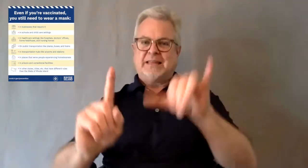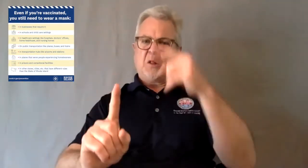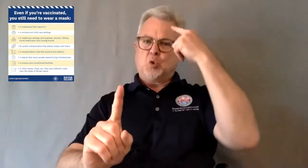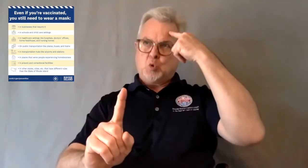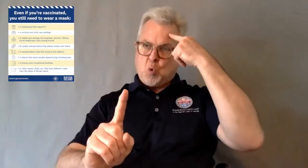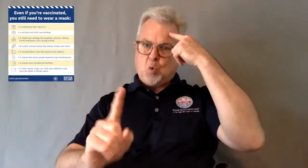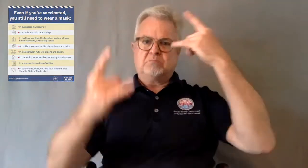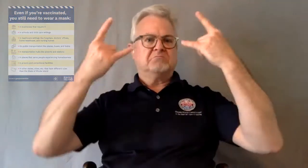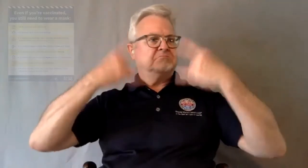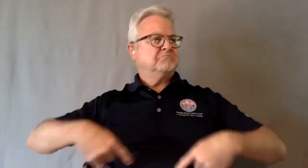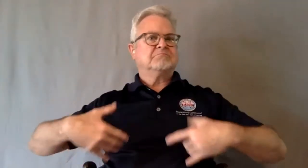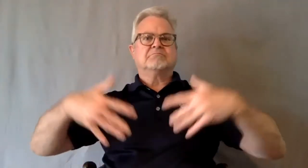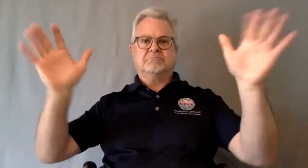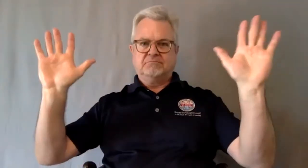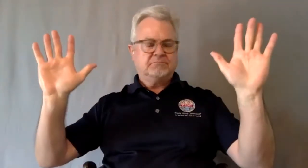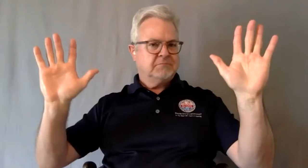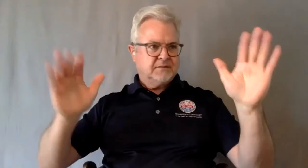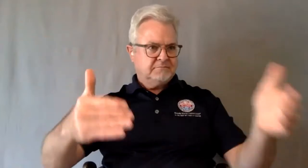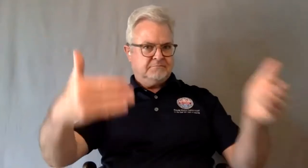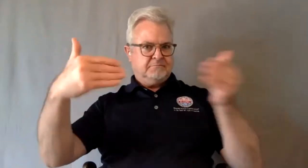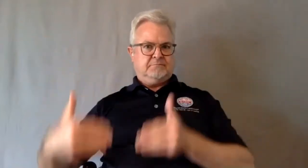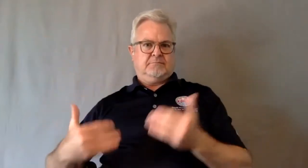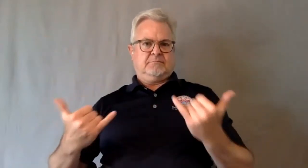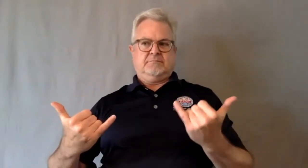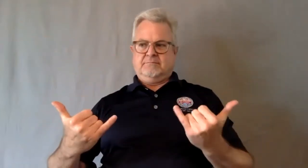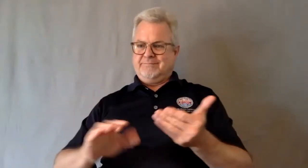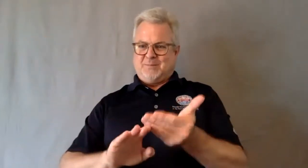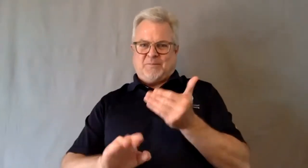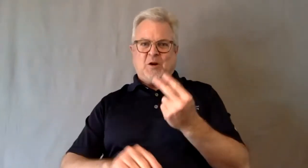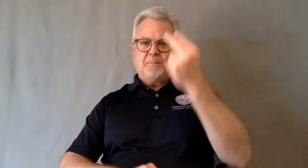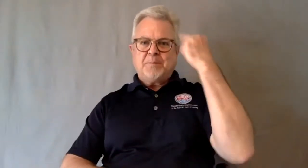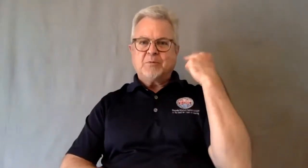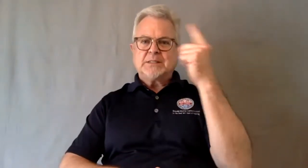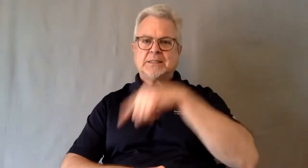when the summer is done, we thought at that point there would be a no mask